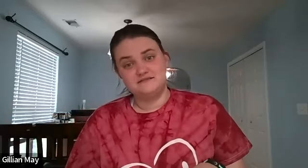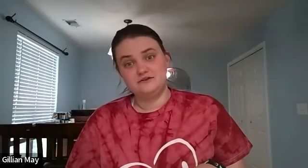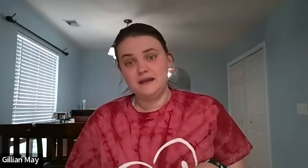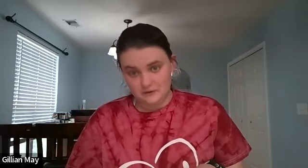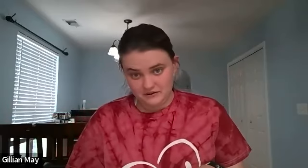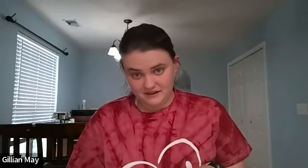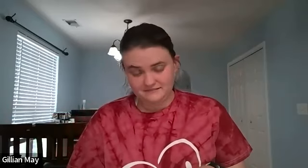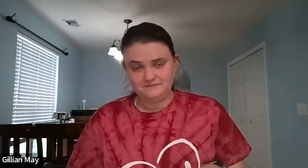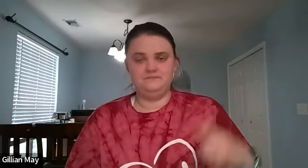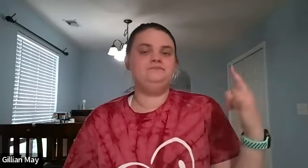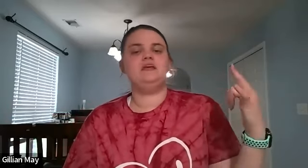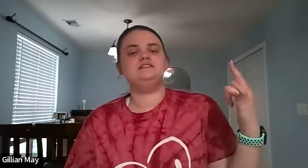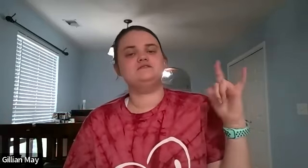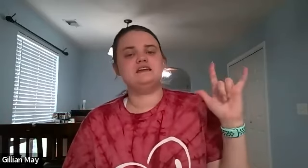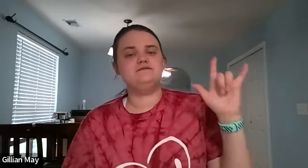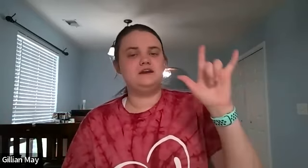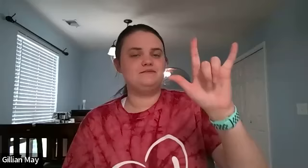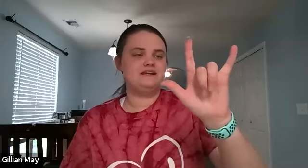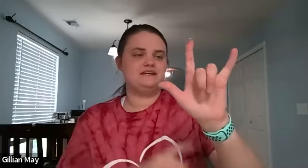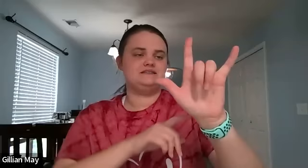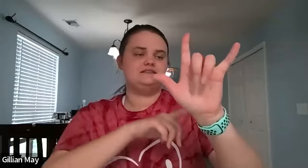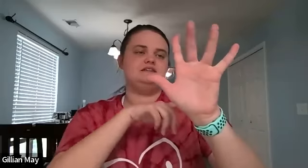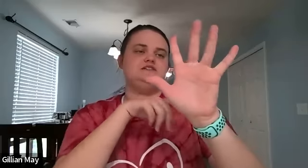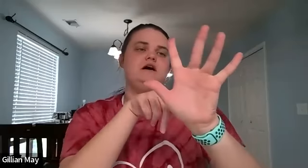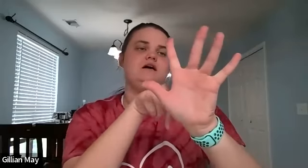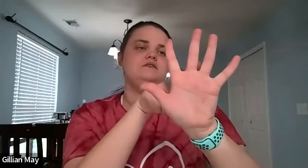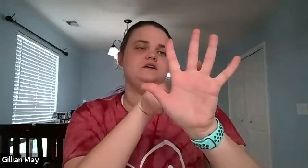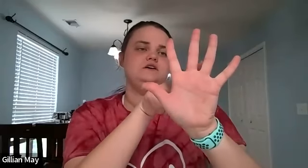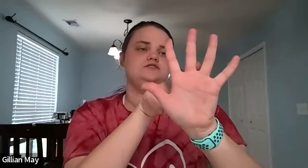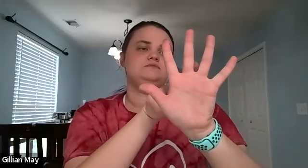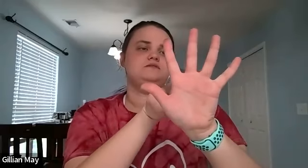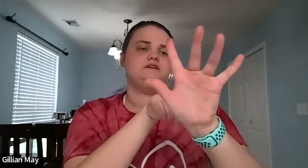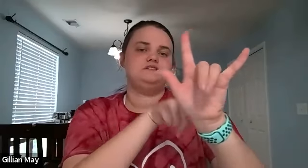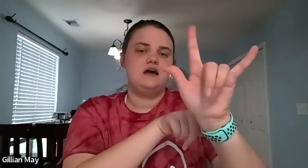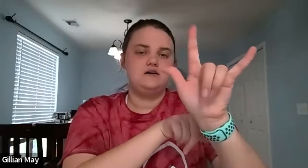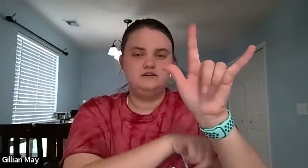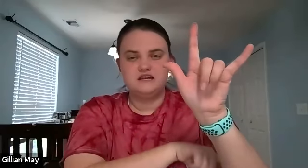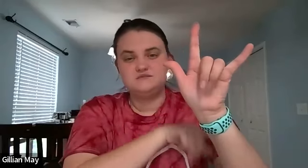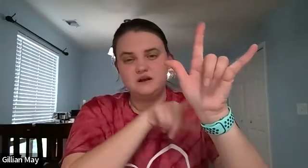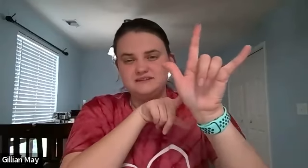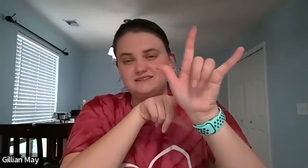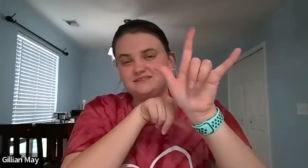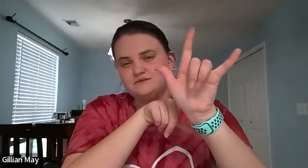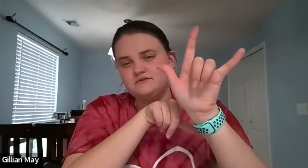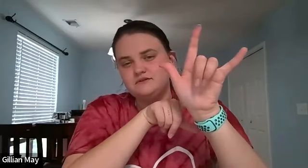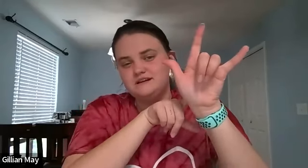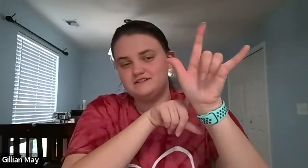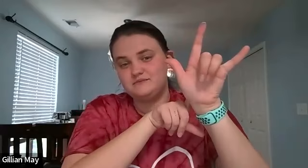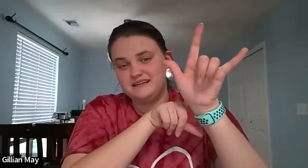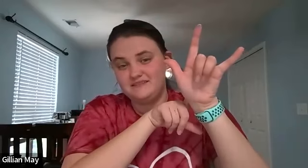for airplane. And so the sign for airplane is this. You'll have your 2 middle fingers down. You guys have probably seen this one before. It also means I love